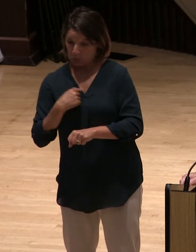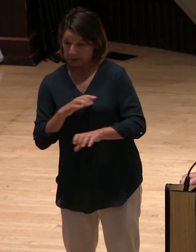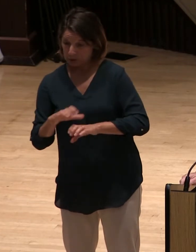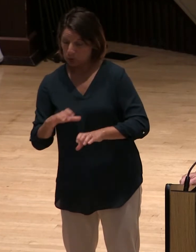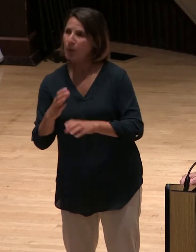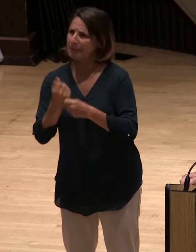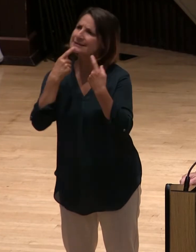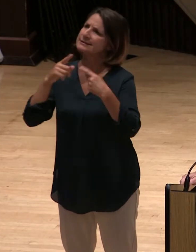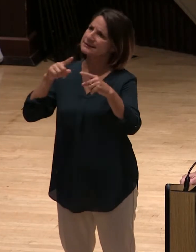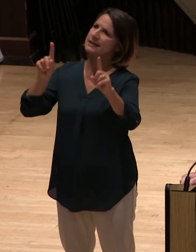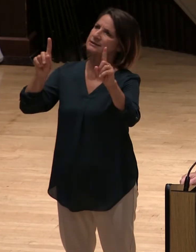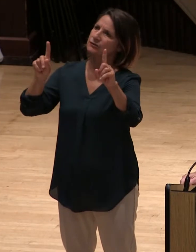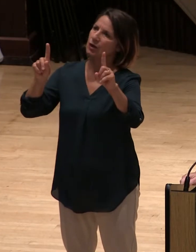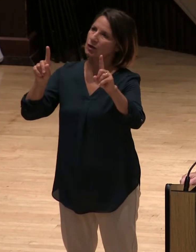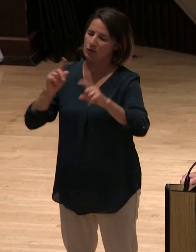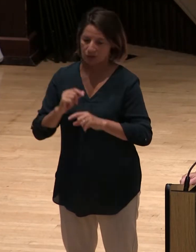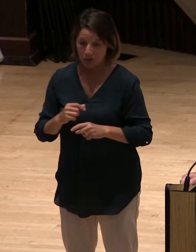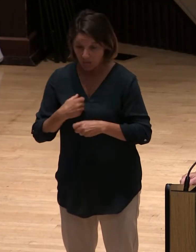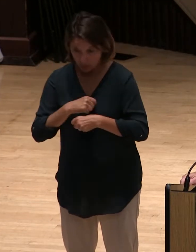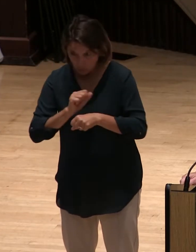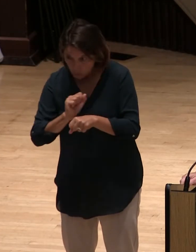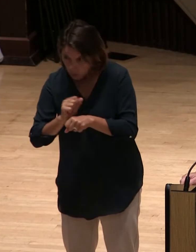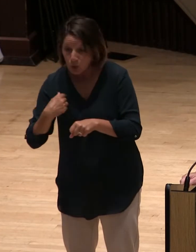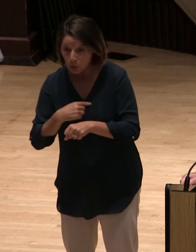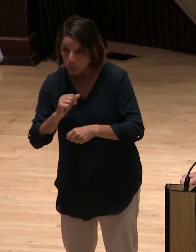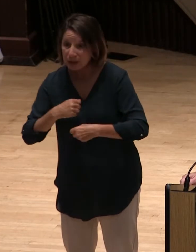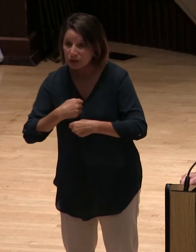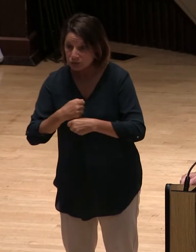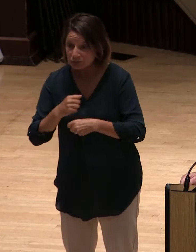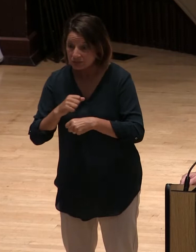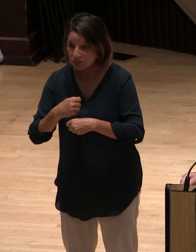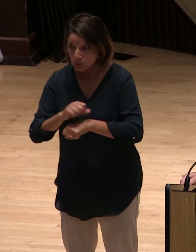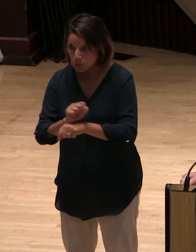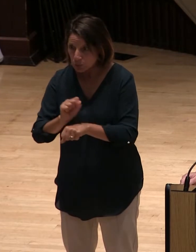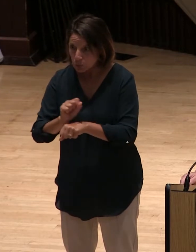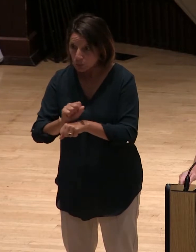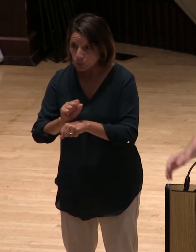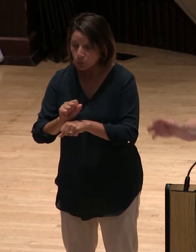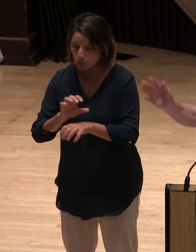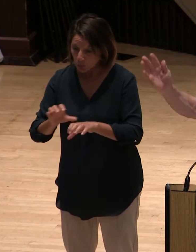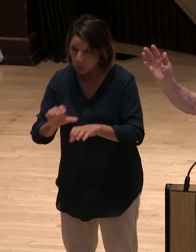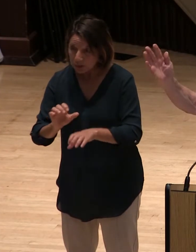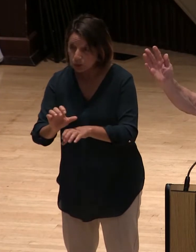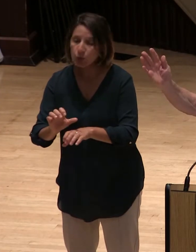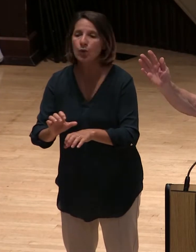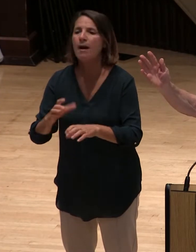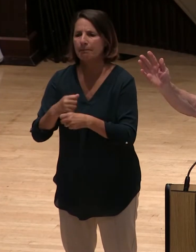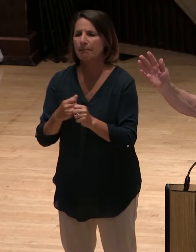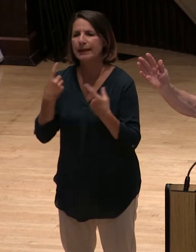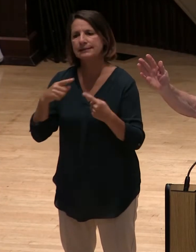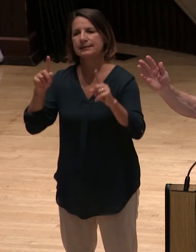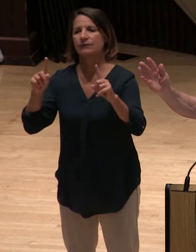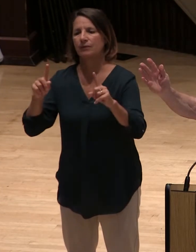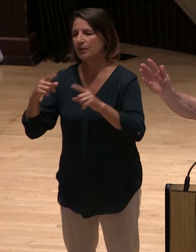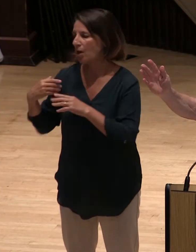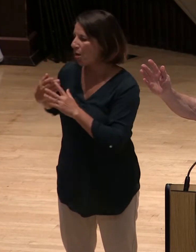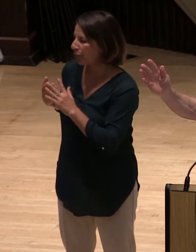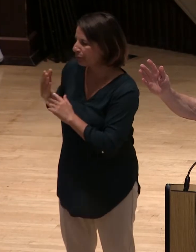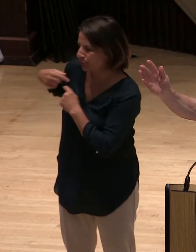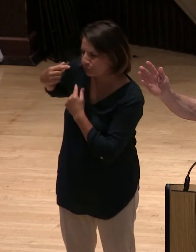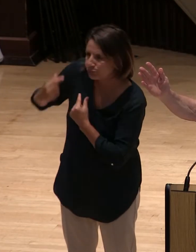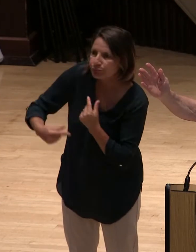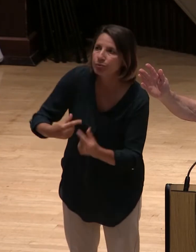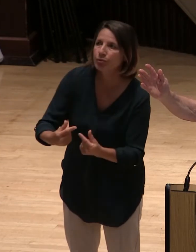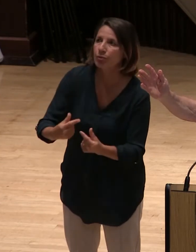us. Prosper the work of our hands. In every age, O Lord,